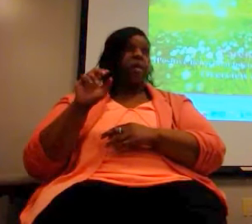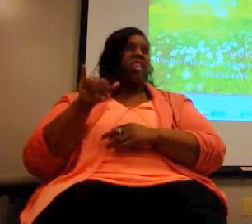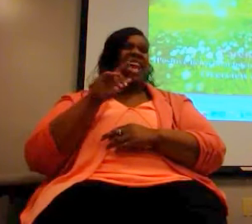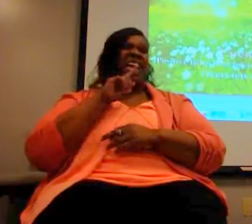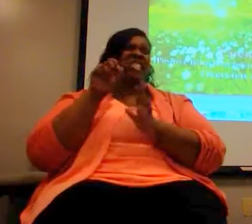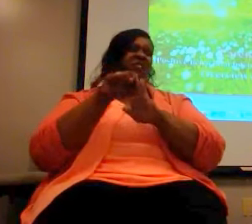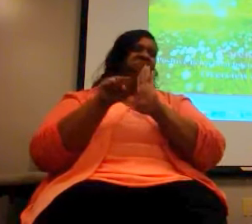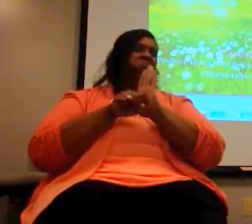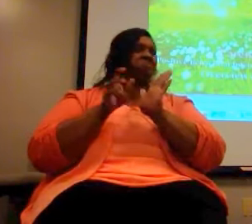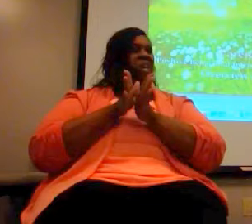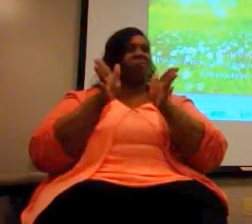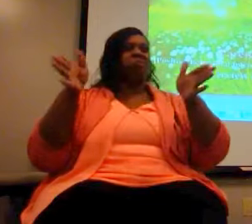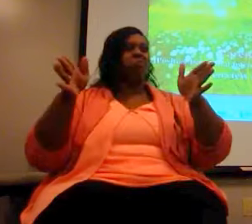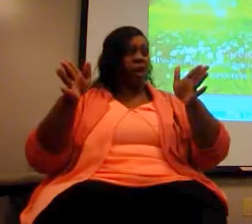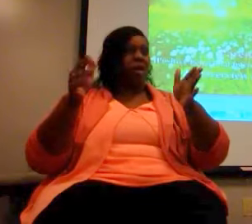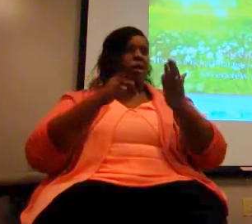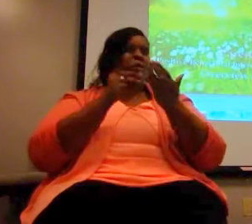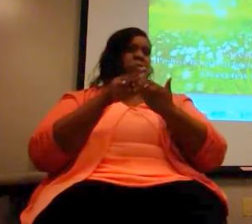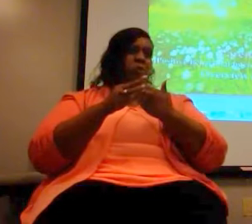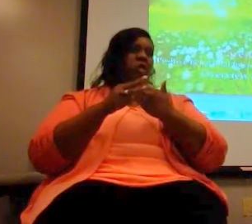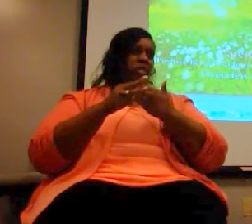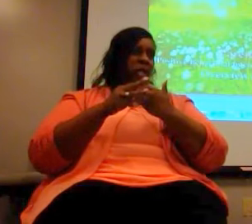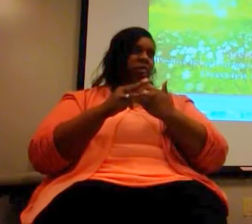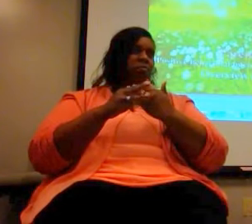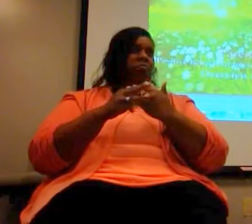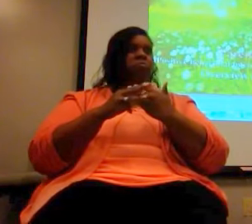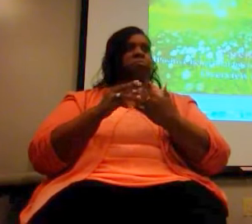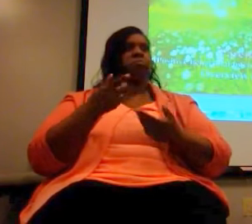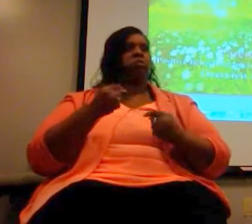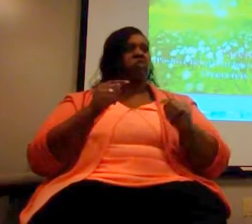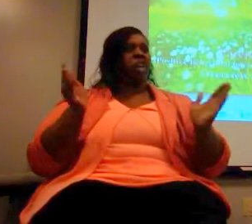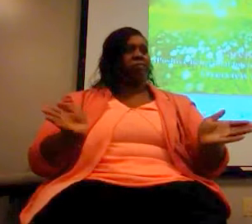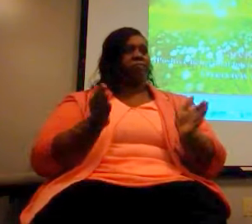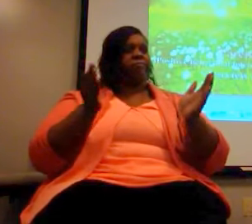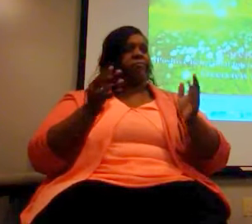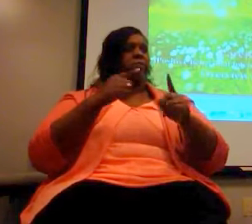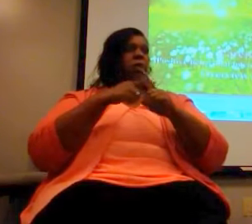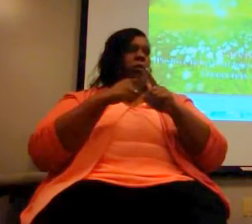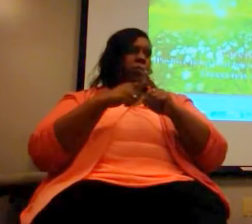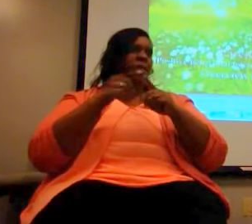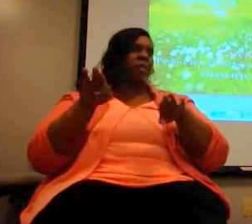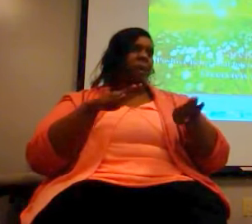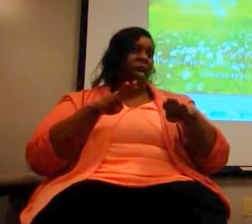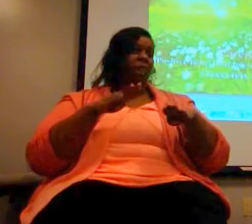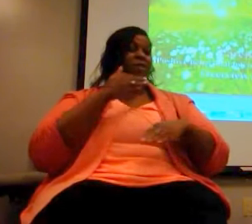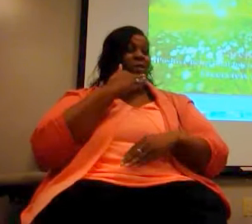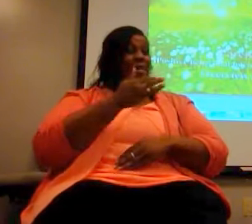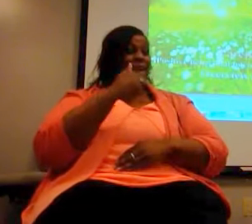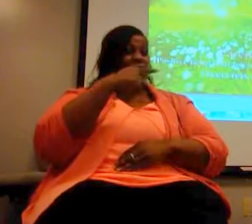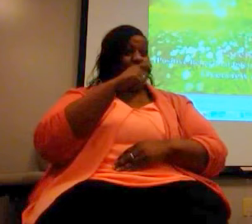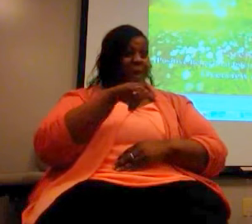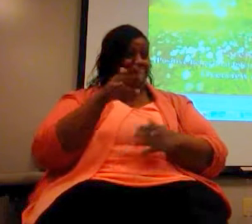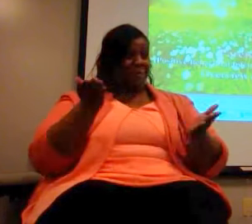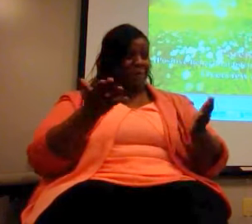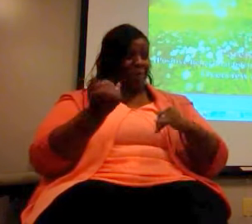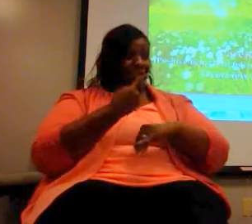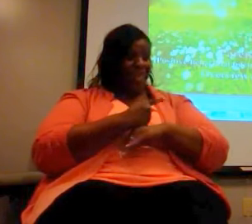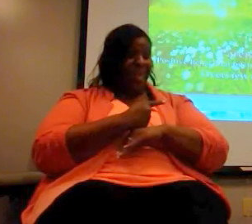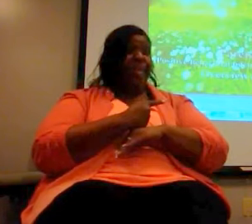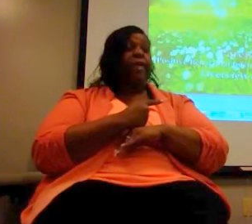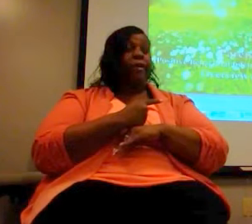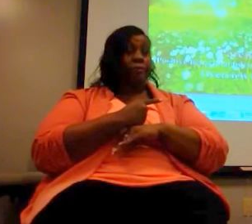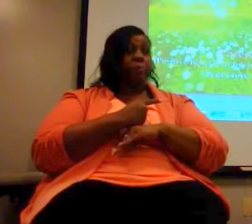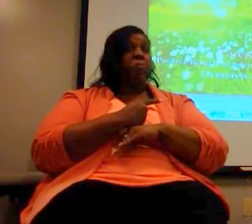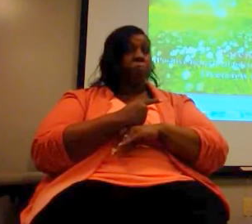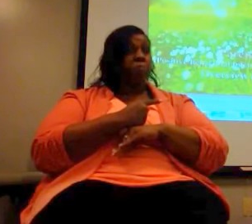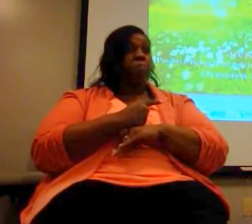statewide project around positive behavior interventions and support. And so, Patty, thank you for being with us today, and